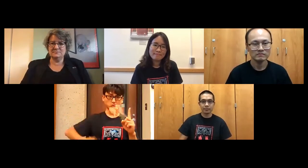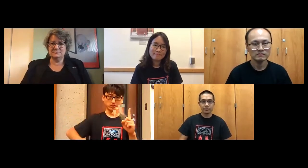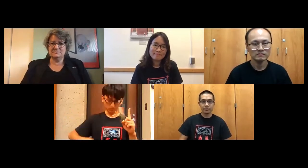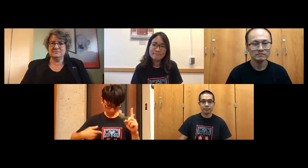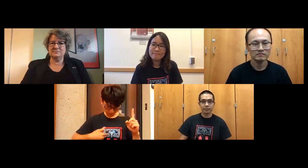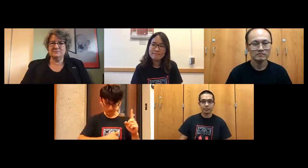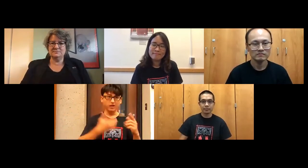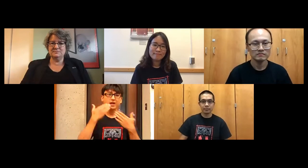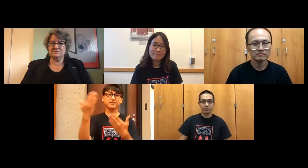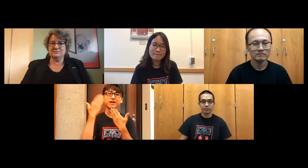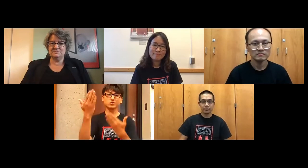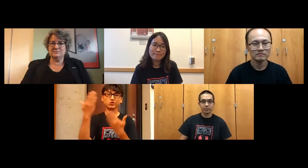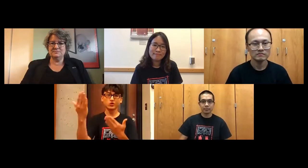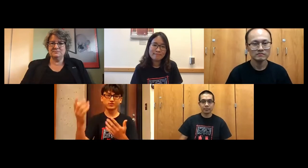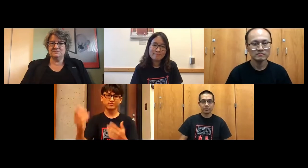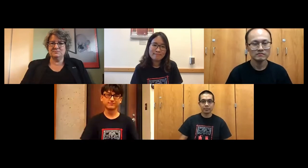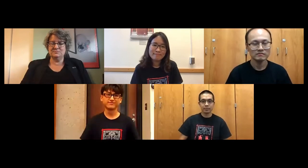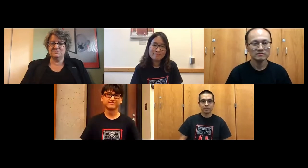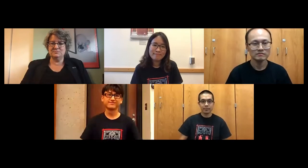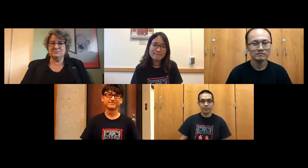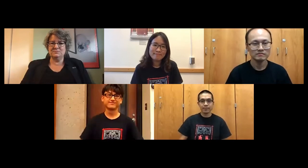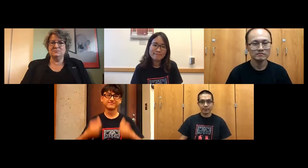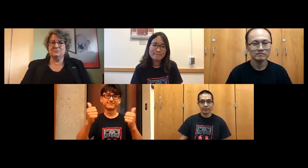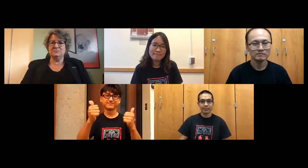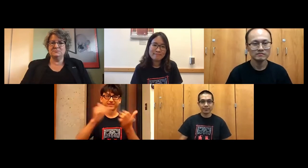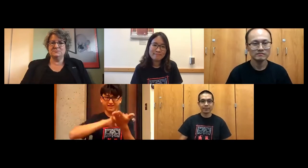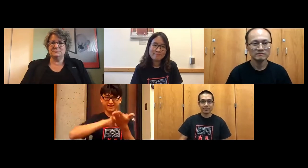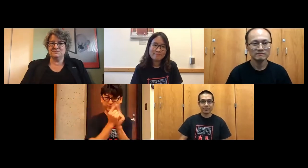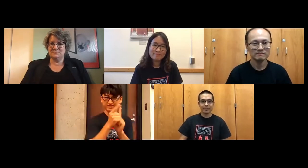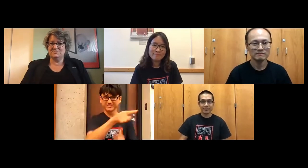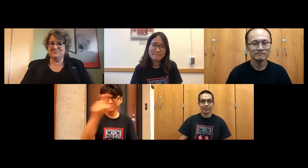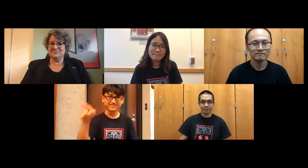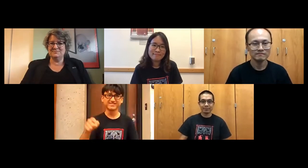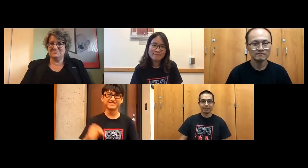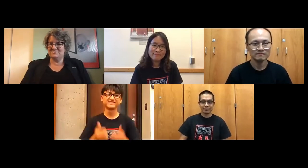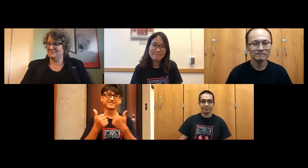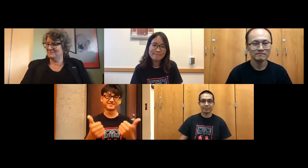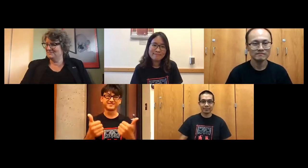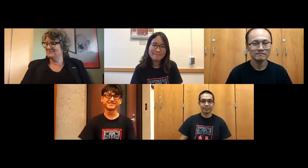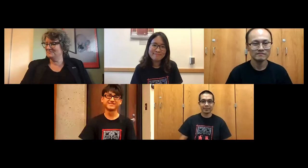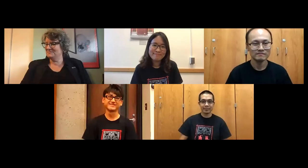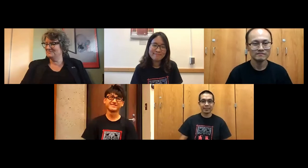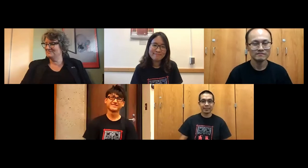and I have Chinese words on it, and I'm glad to be here. Thank you, and nice to meet you all.